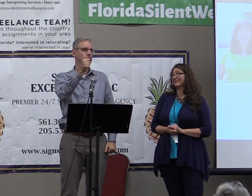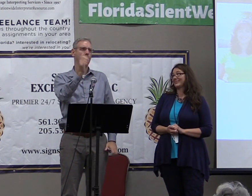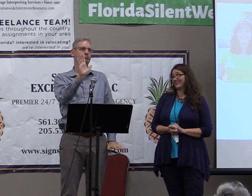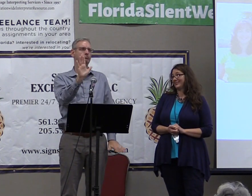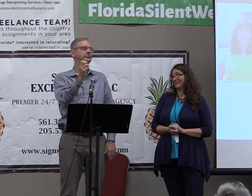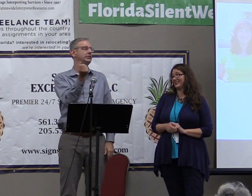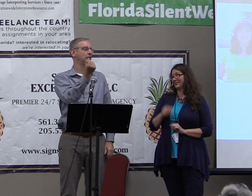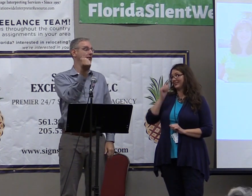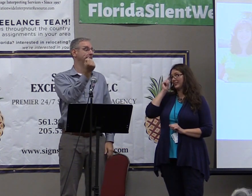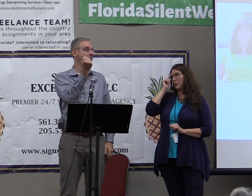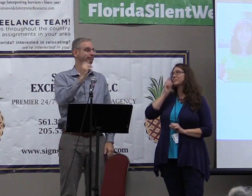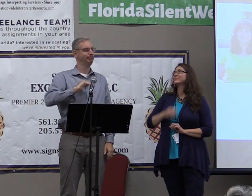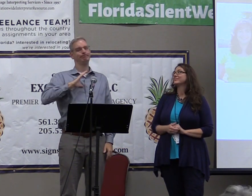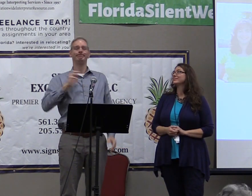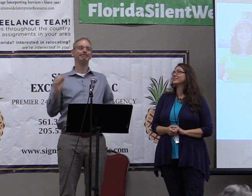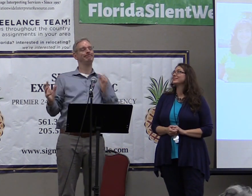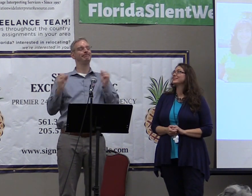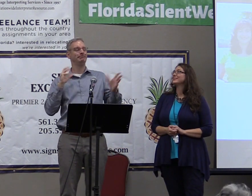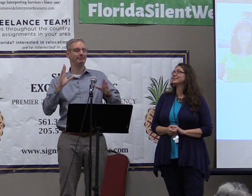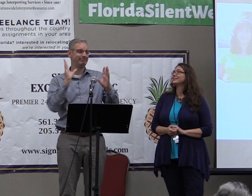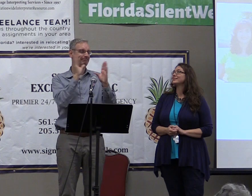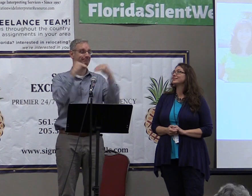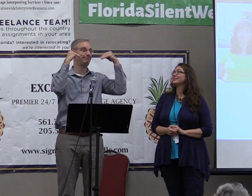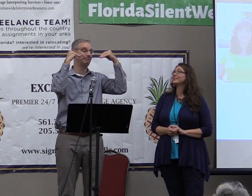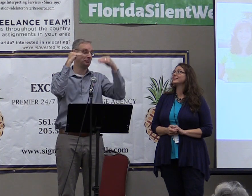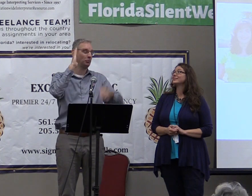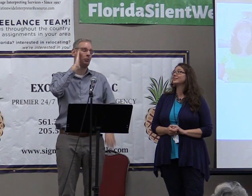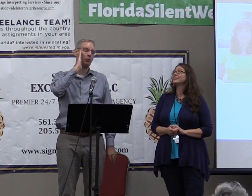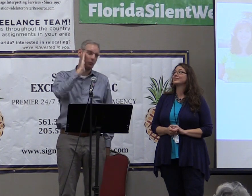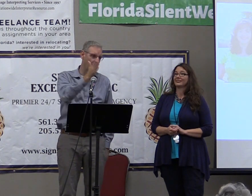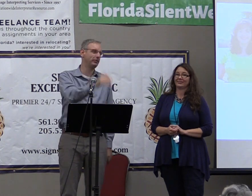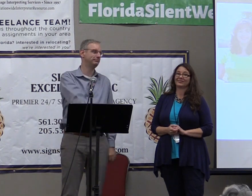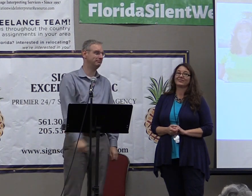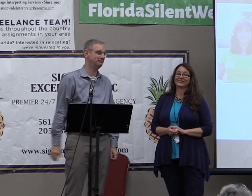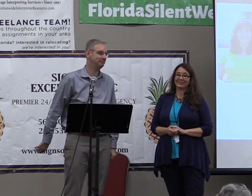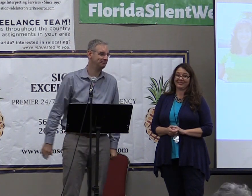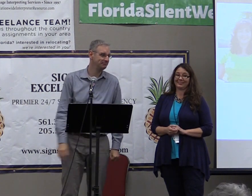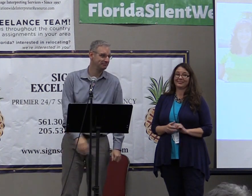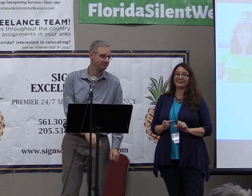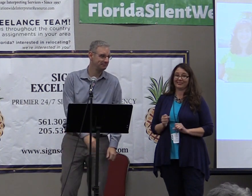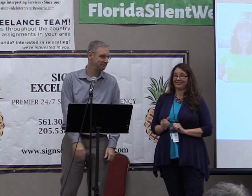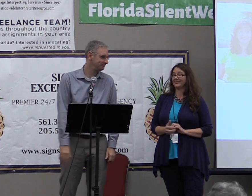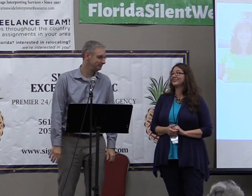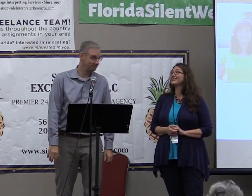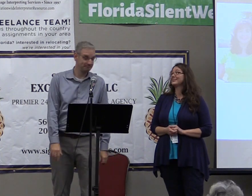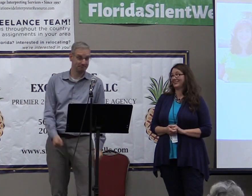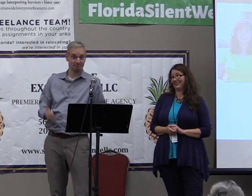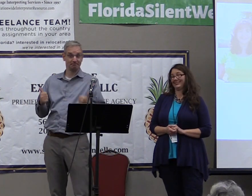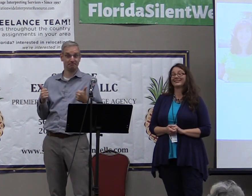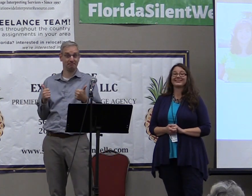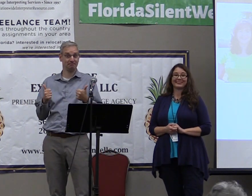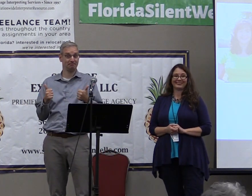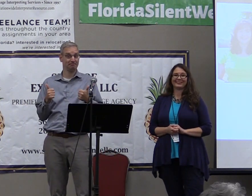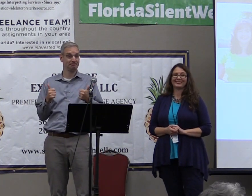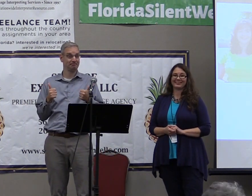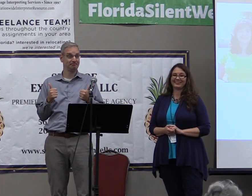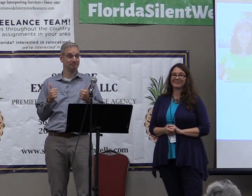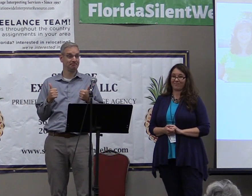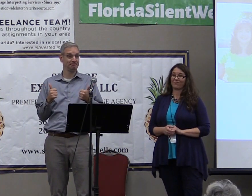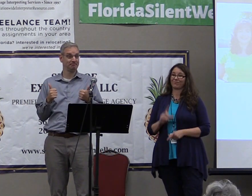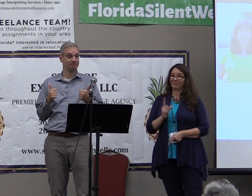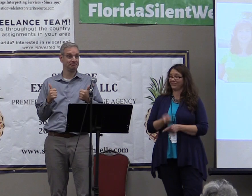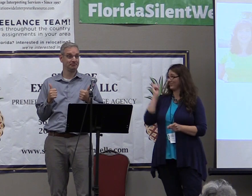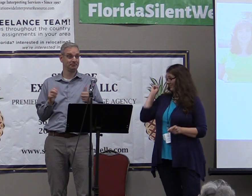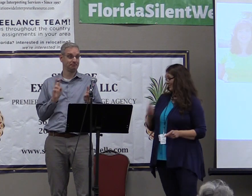end of the time you will be, well, not necessarily tomorrow, you'll be so full of signs, but by the time we finish on Saturday you